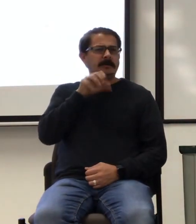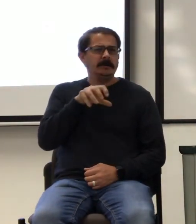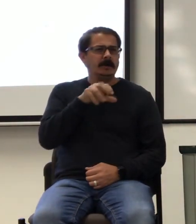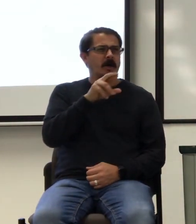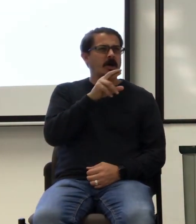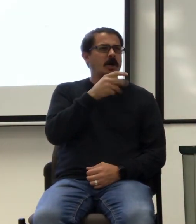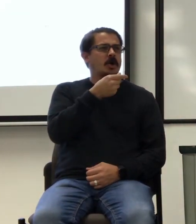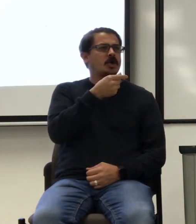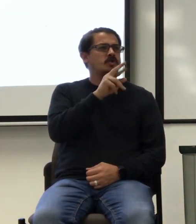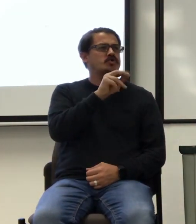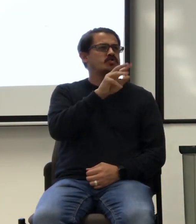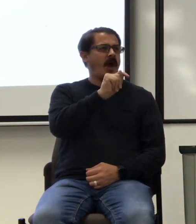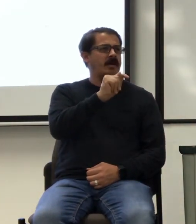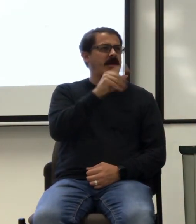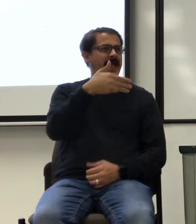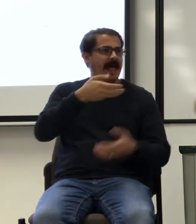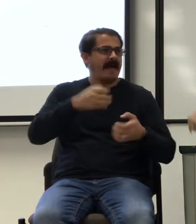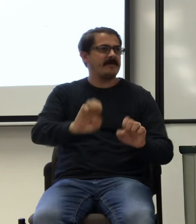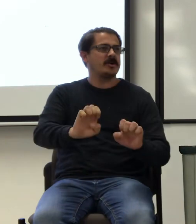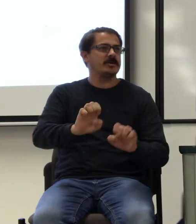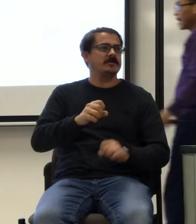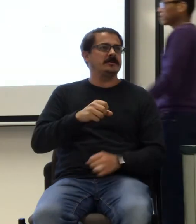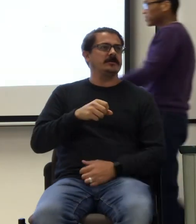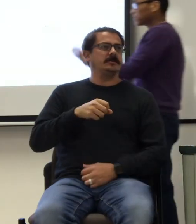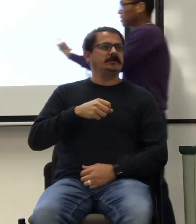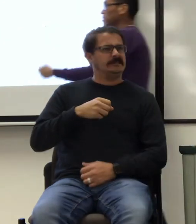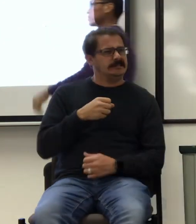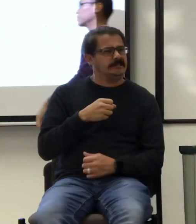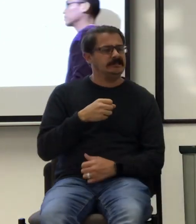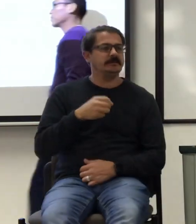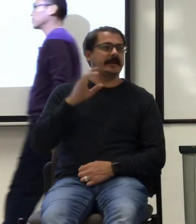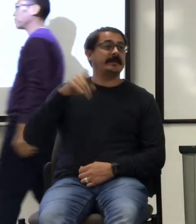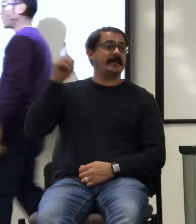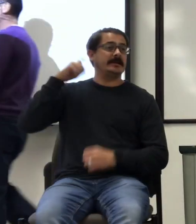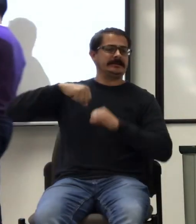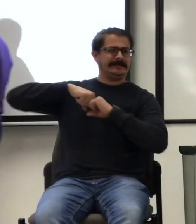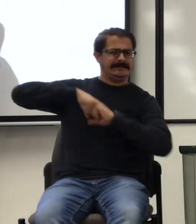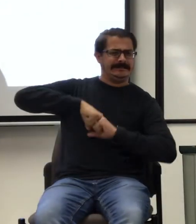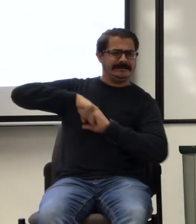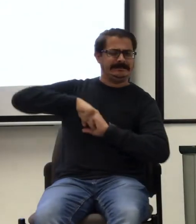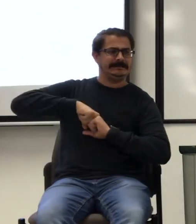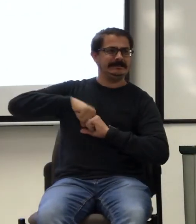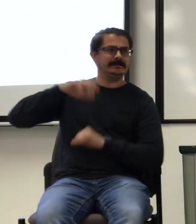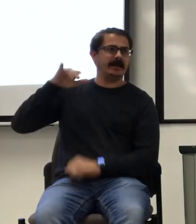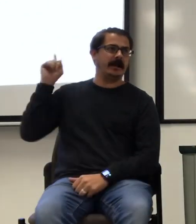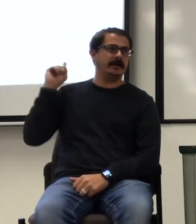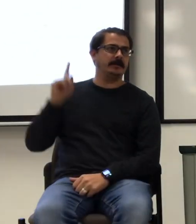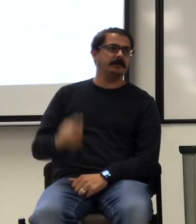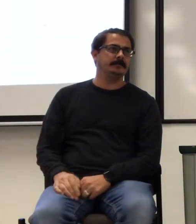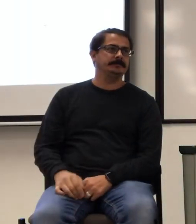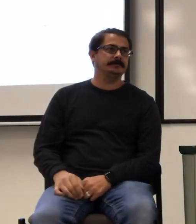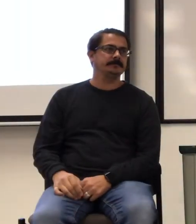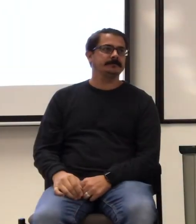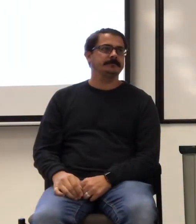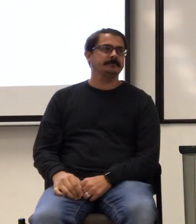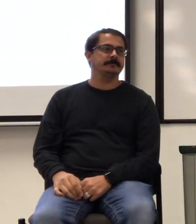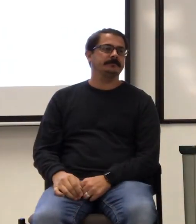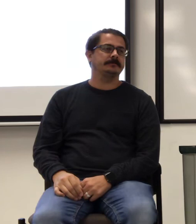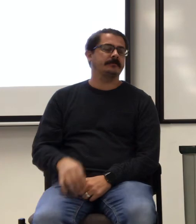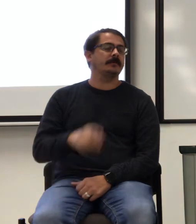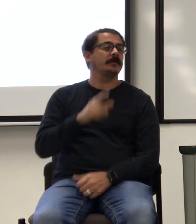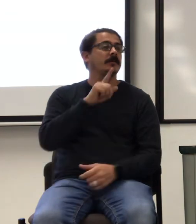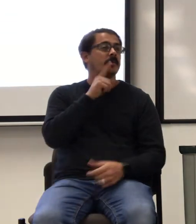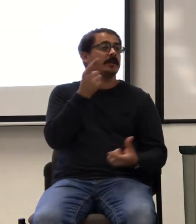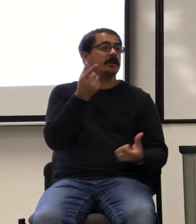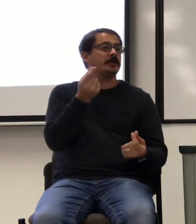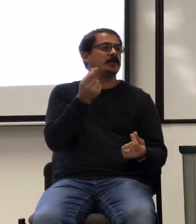effort, right? So when you're doing that, that's this. Just a fancy way to put it. And what you're doing is